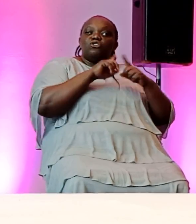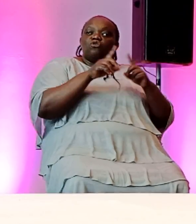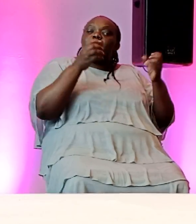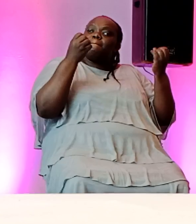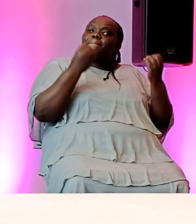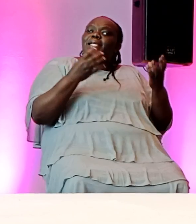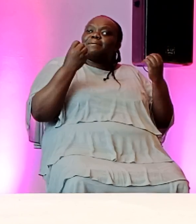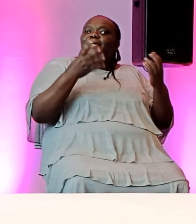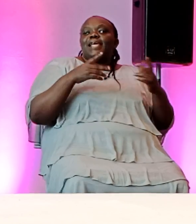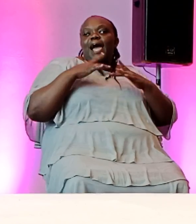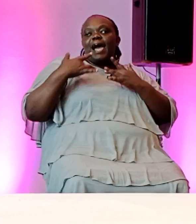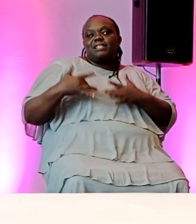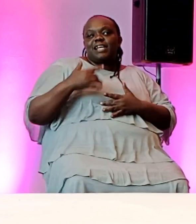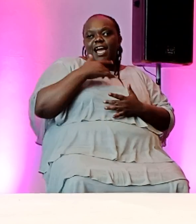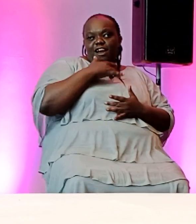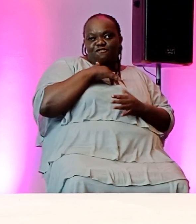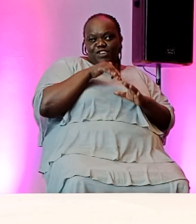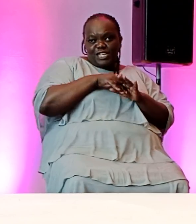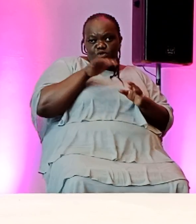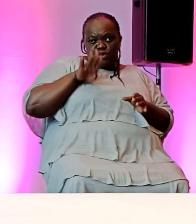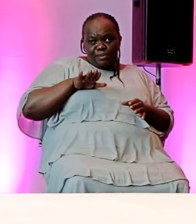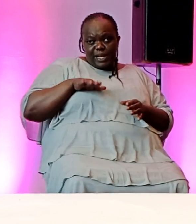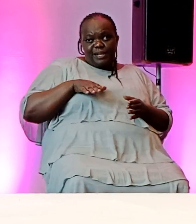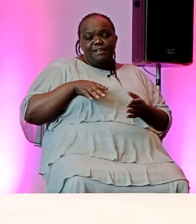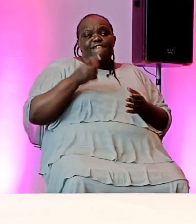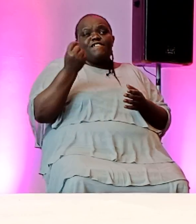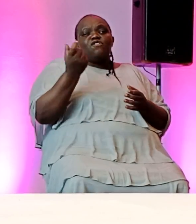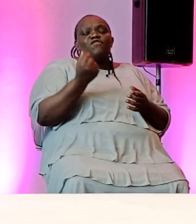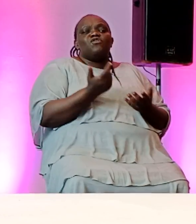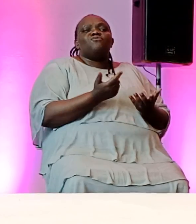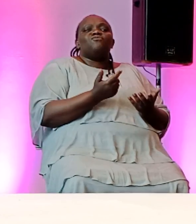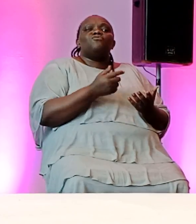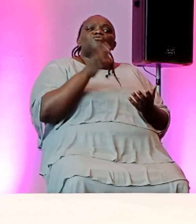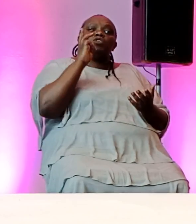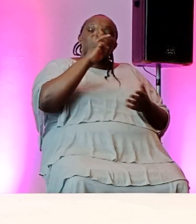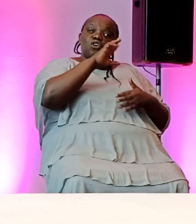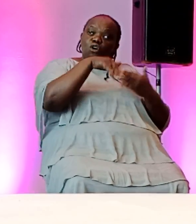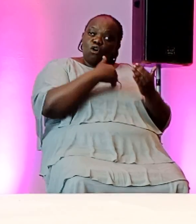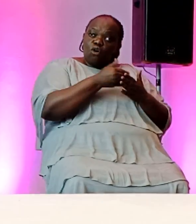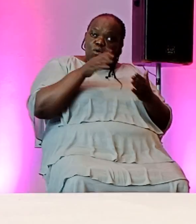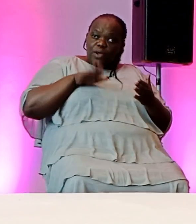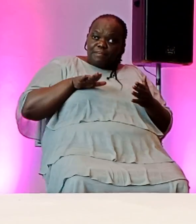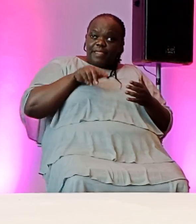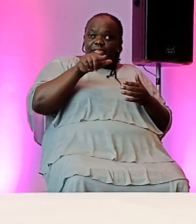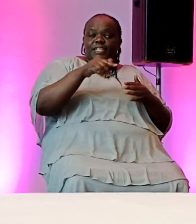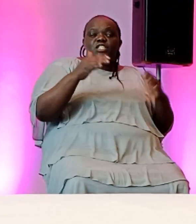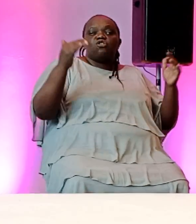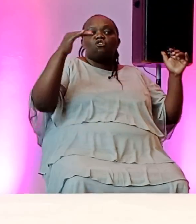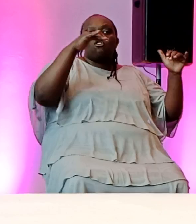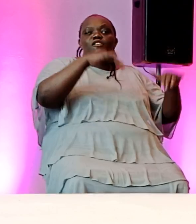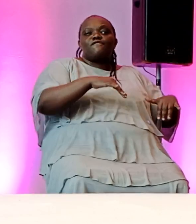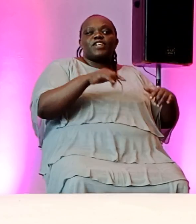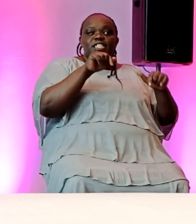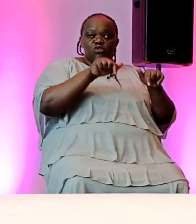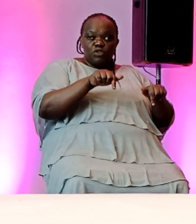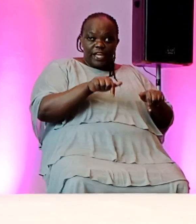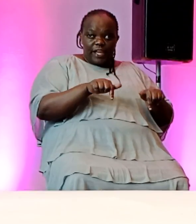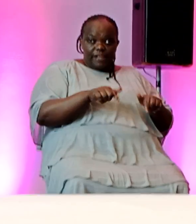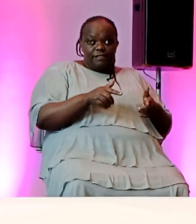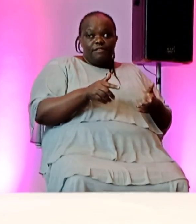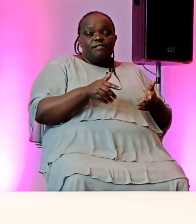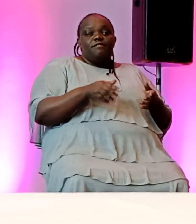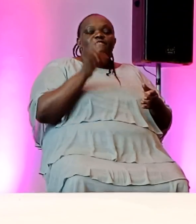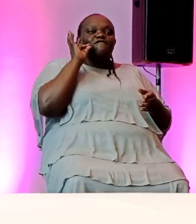many hats. In view of all the above, I wish all women attending this conference today